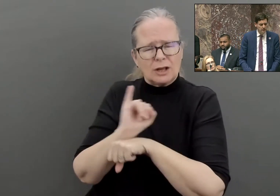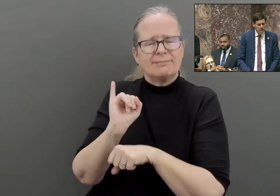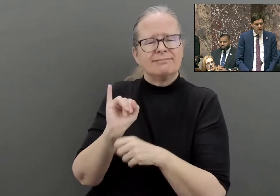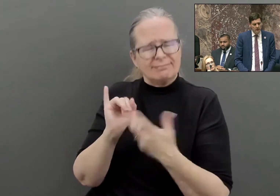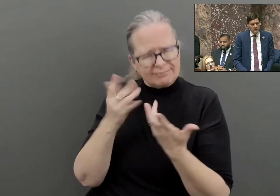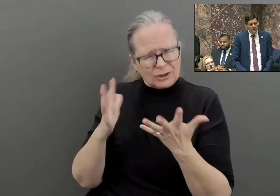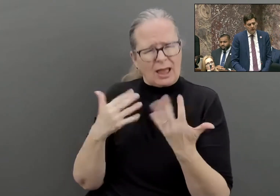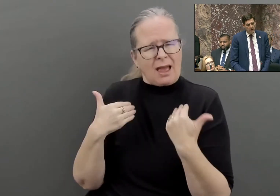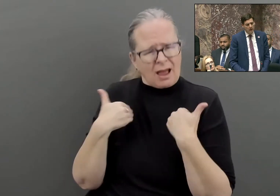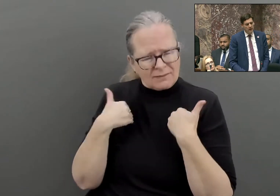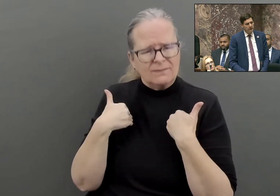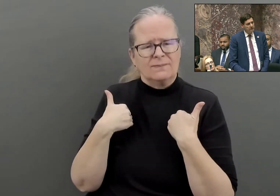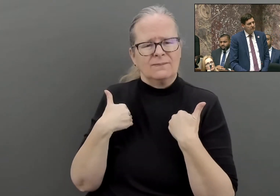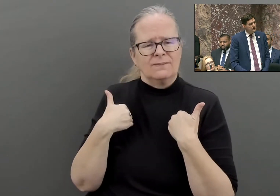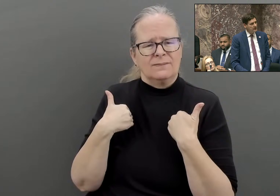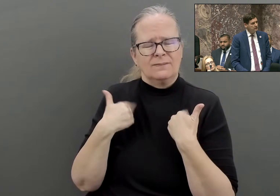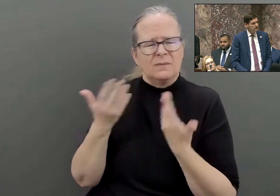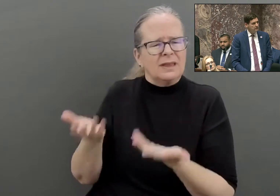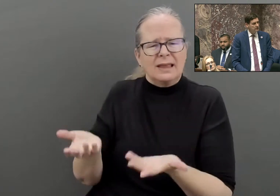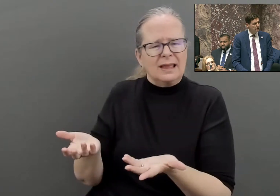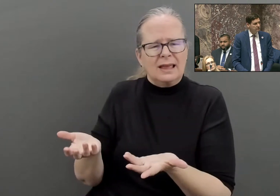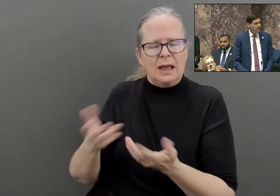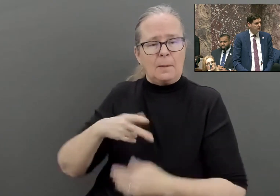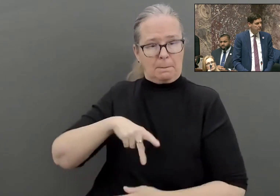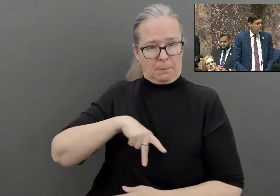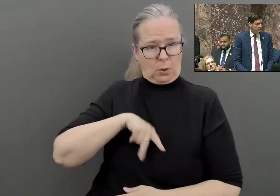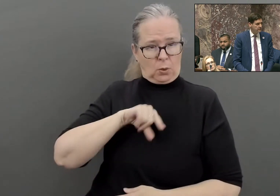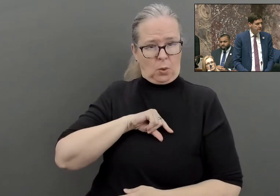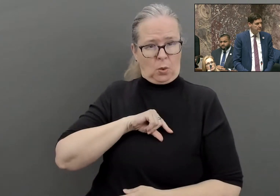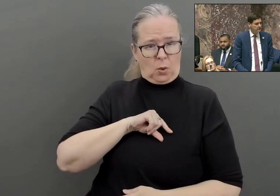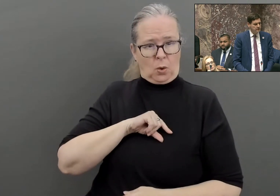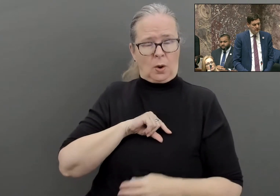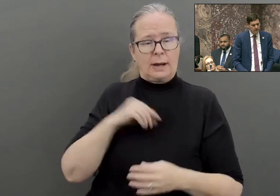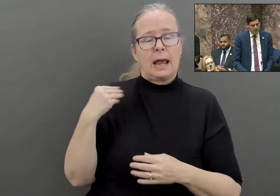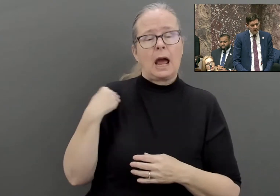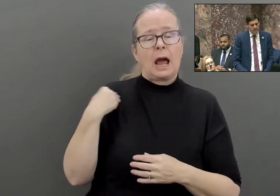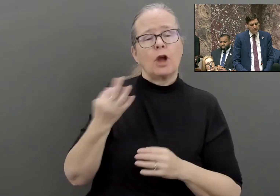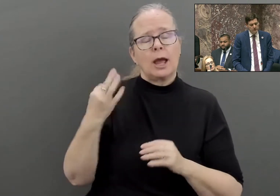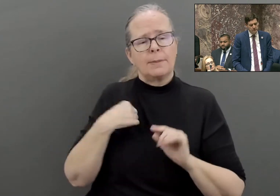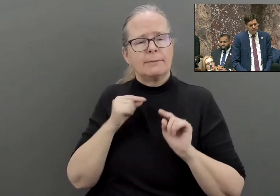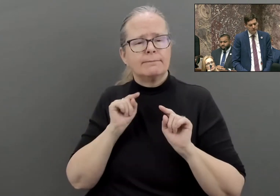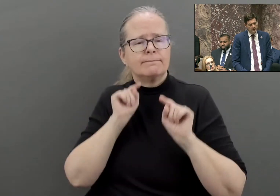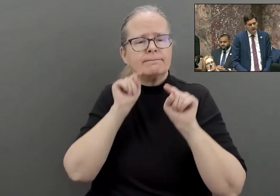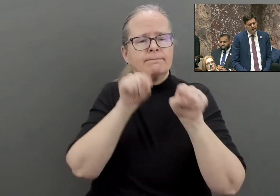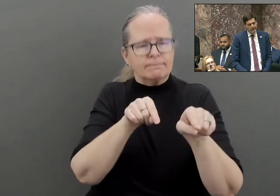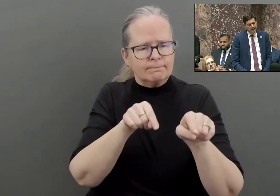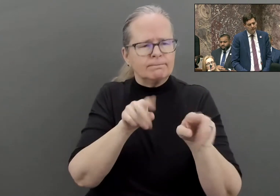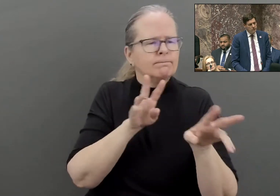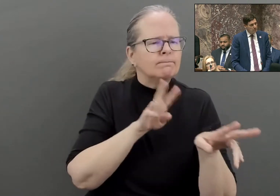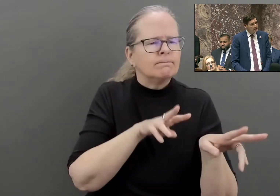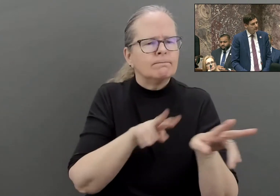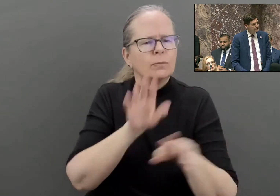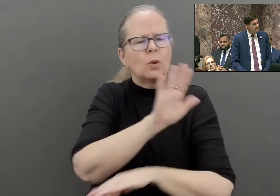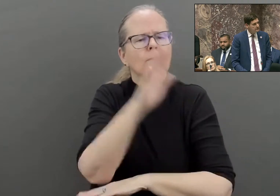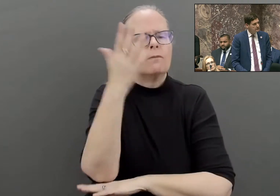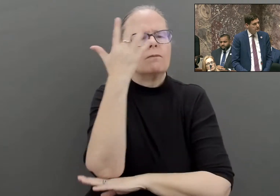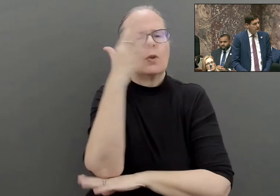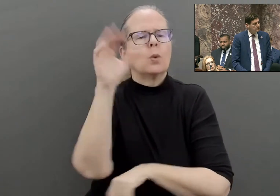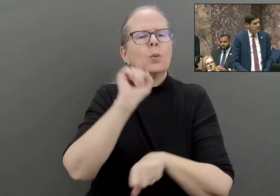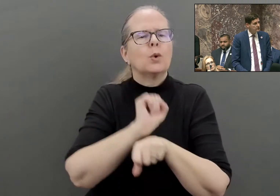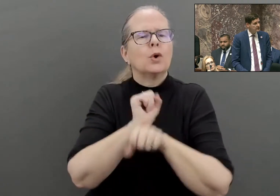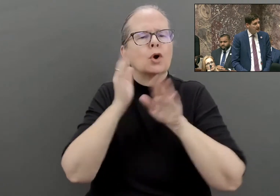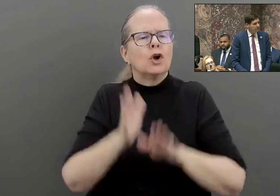Industries, hearing firsthand from the forest sector about their recommendations about responding to